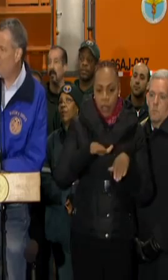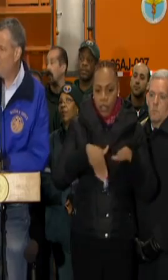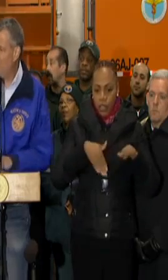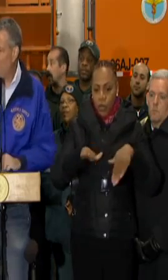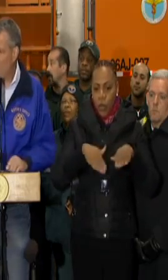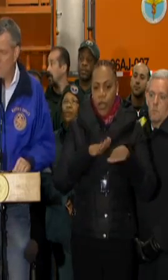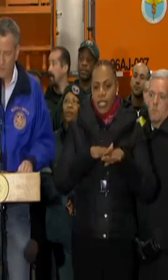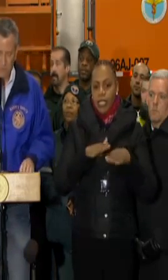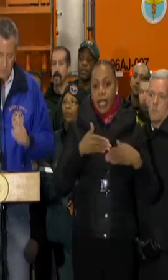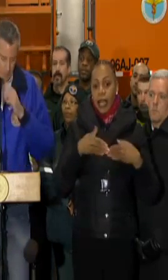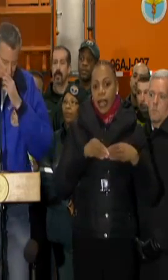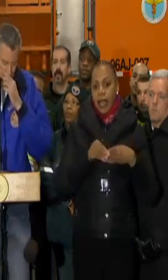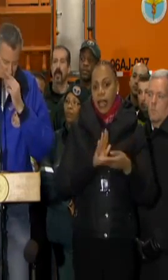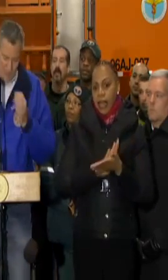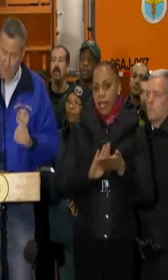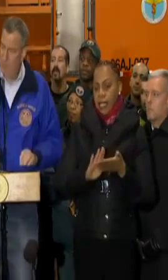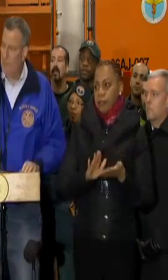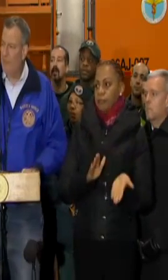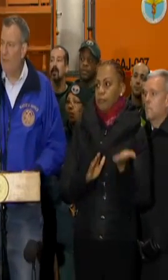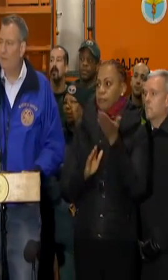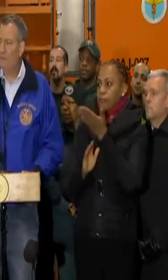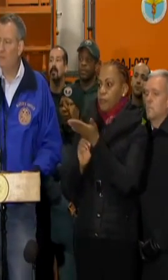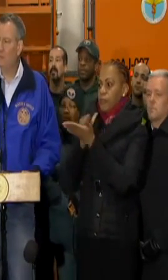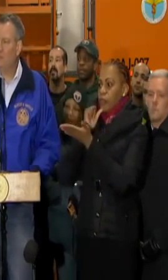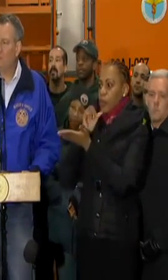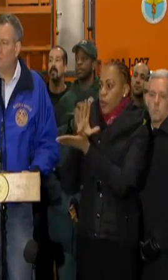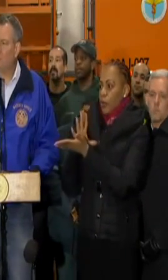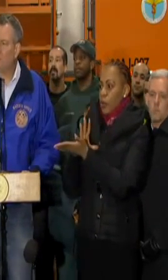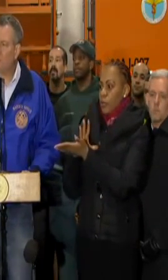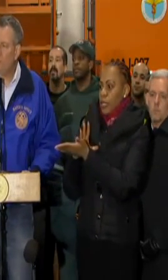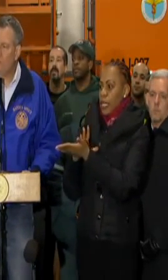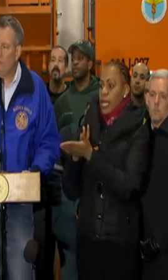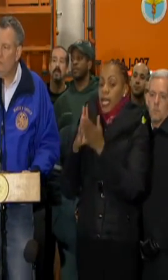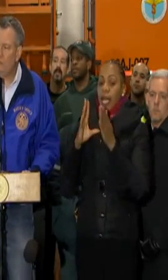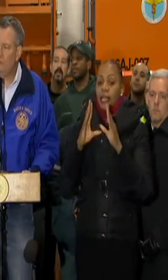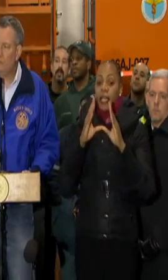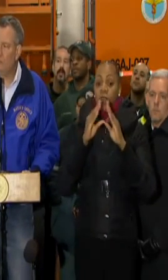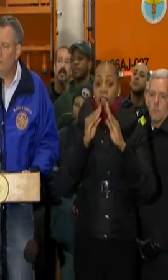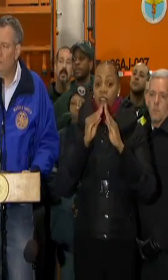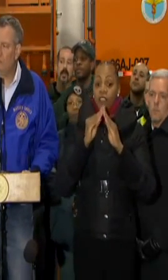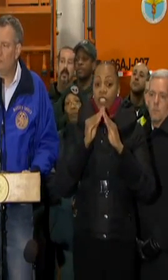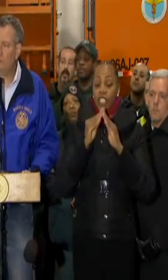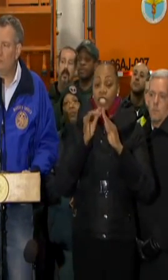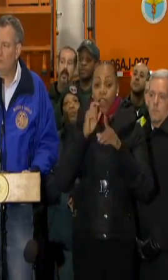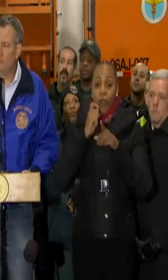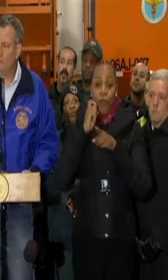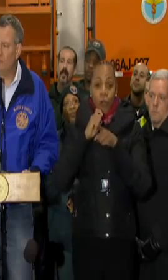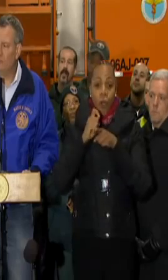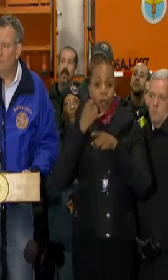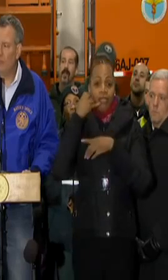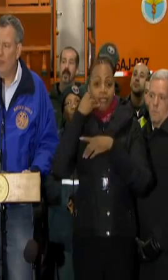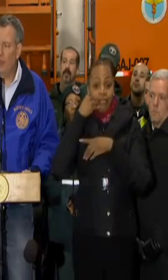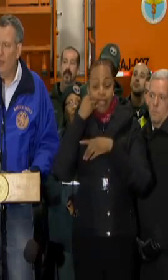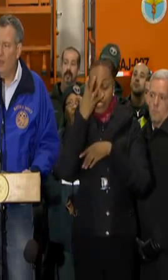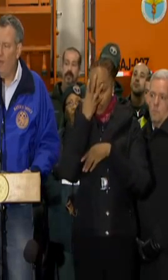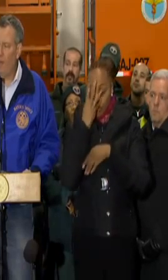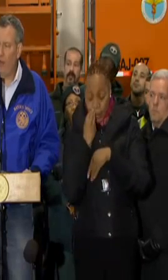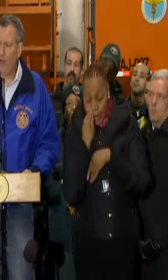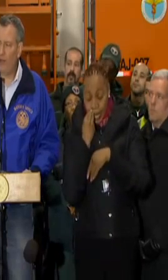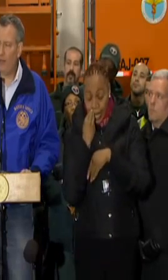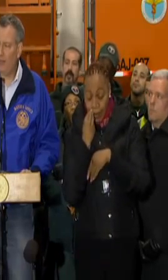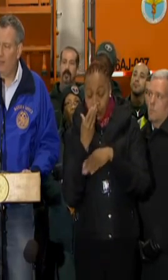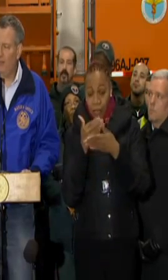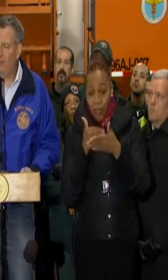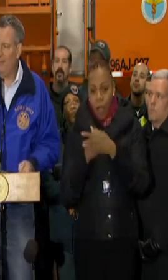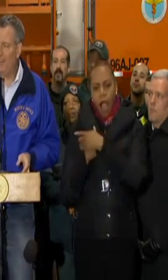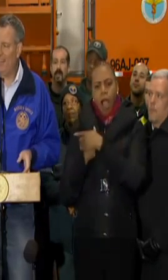hits. Grace. You mentioned the 4 a.m. conference call. Did you get any sleep last night before that? Tell us about the rest of your day. Oh, I had